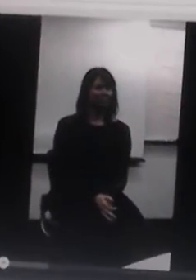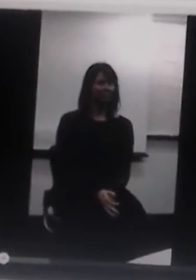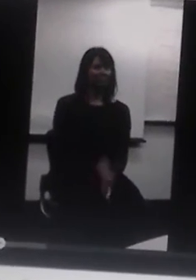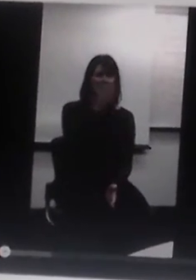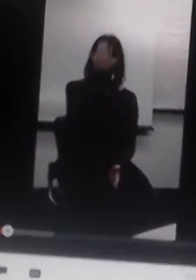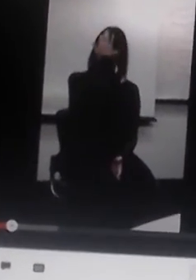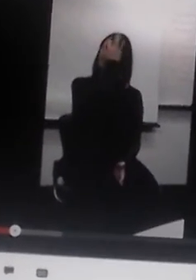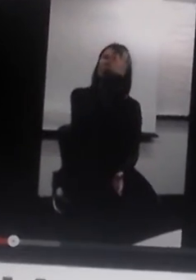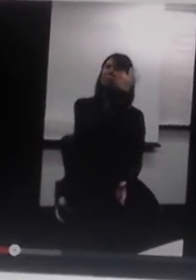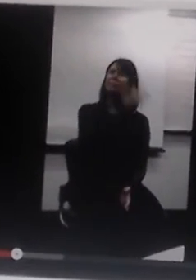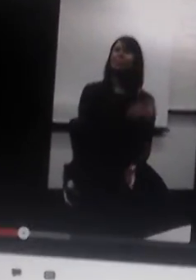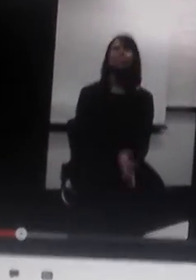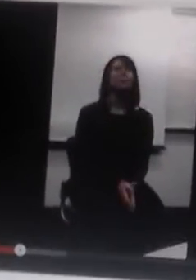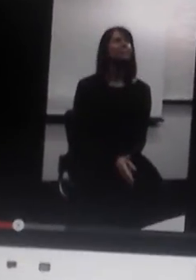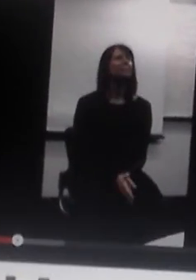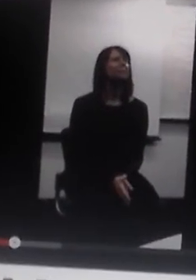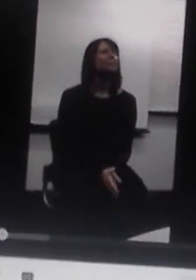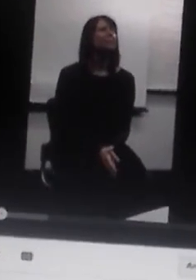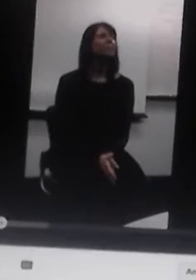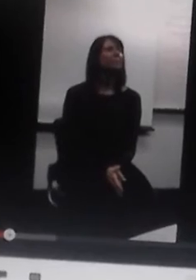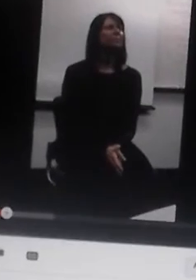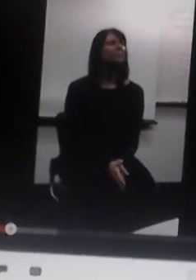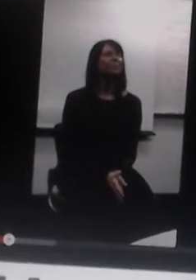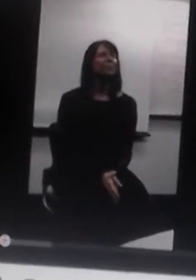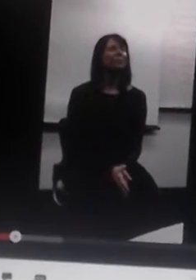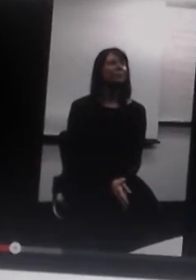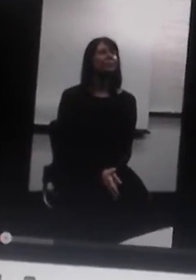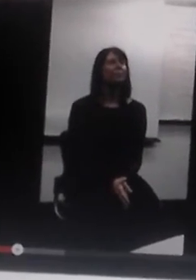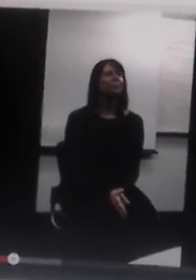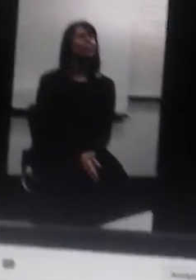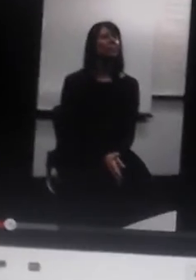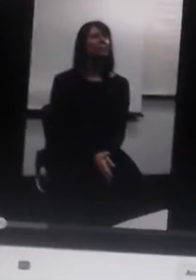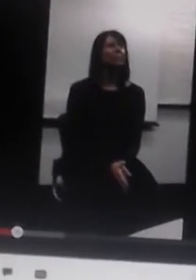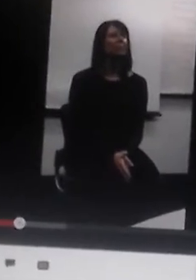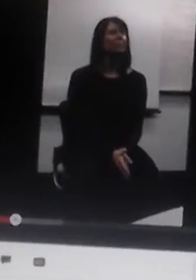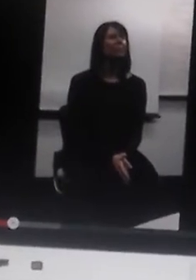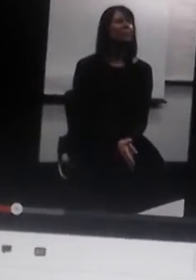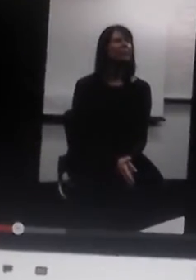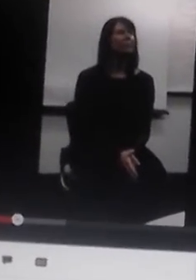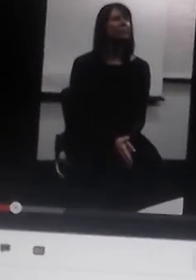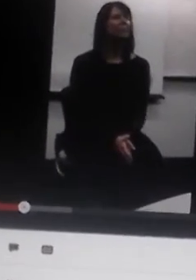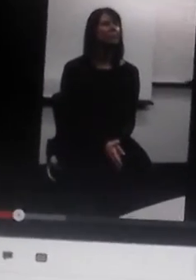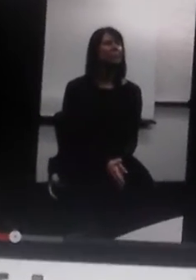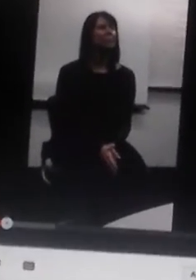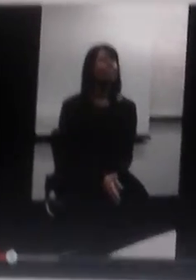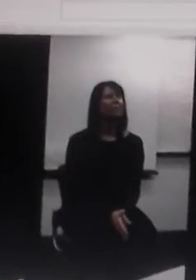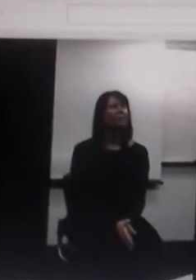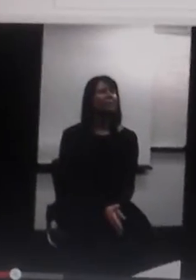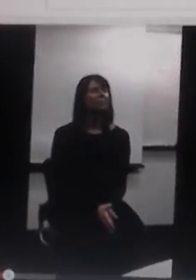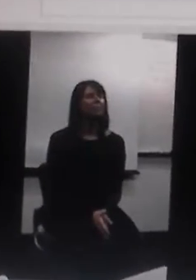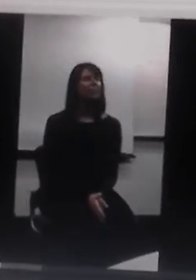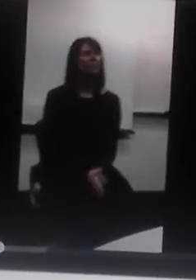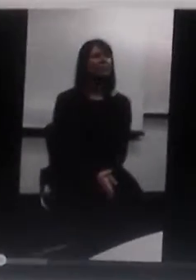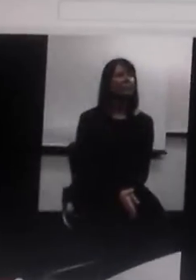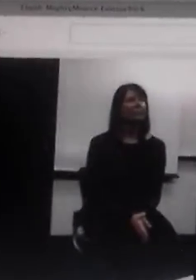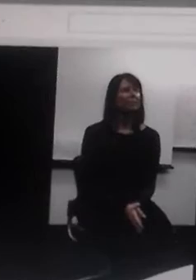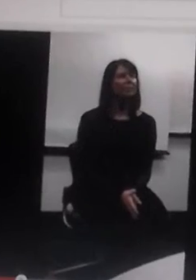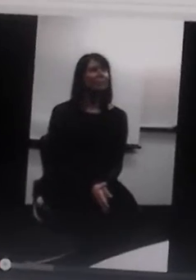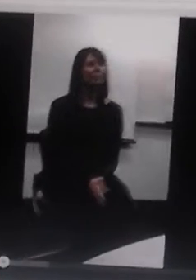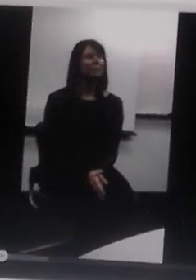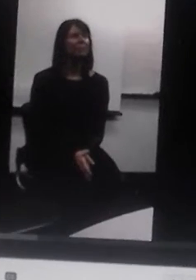We had acted it out numerous times. We even had our own pail. We went up the hill, fell down